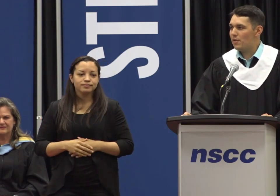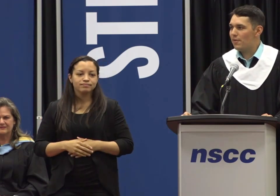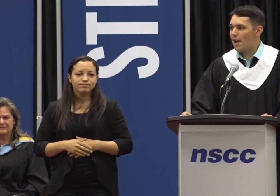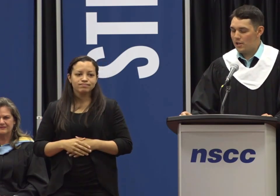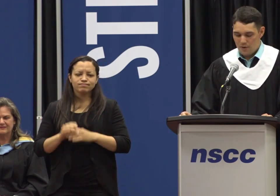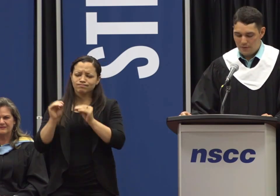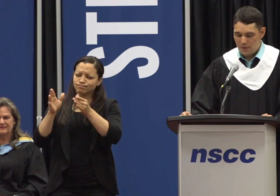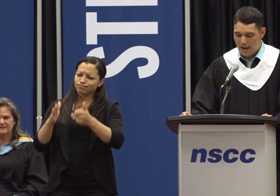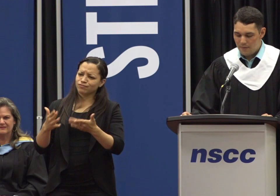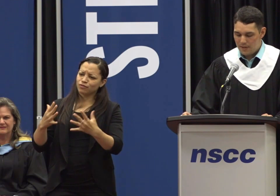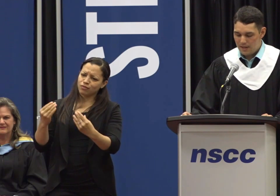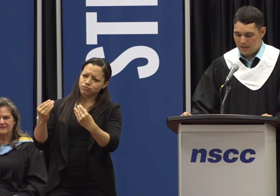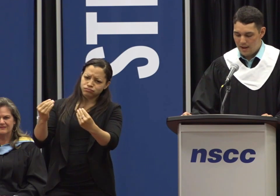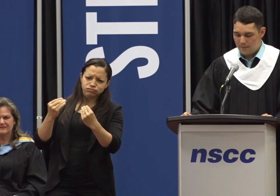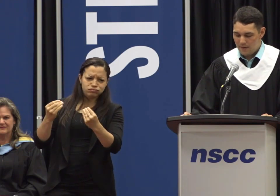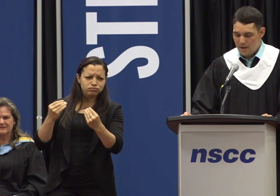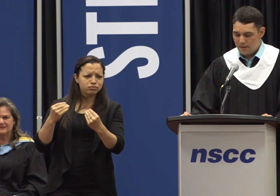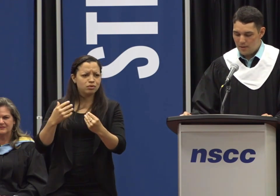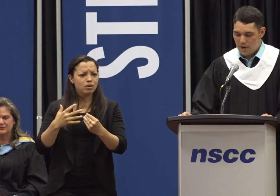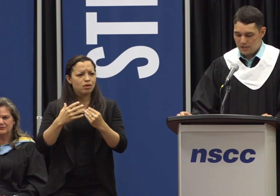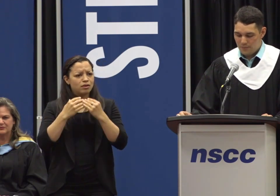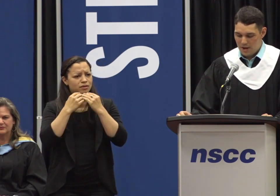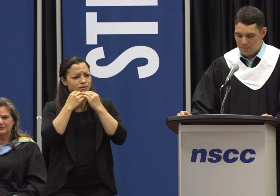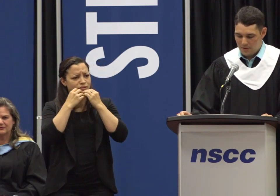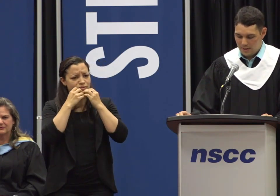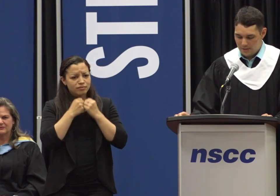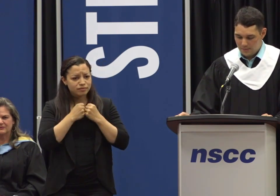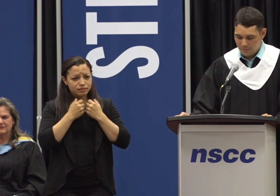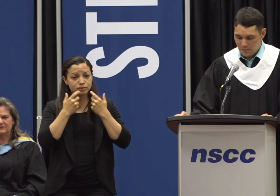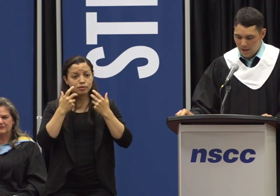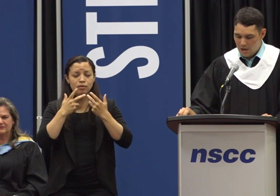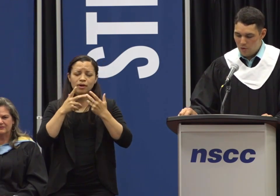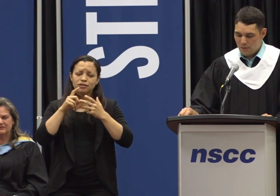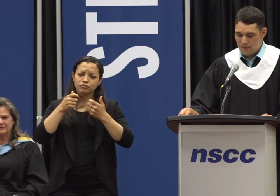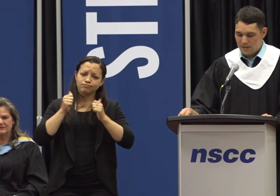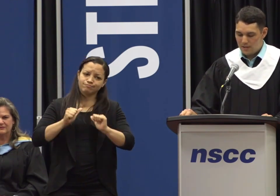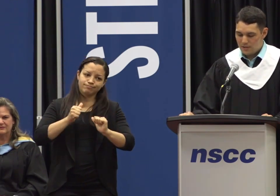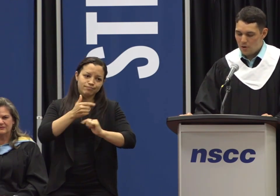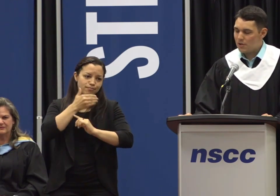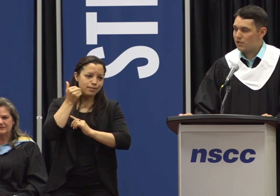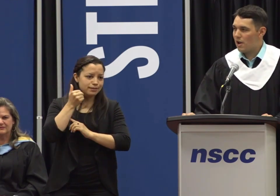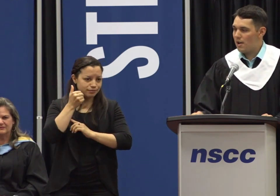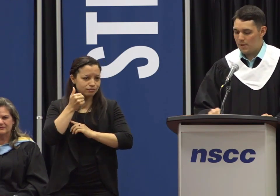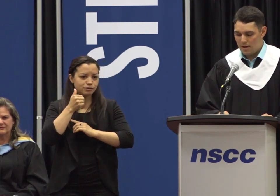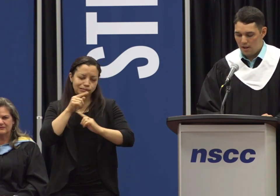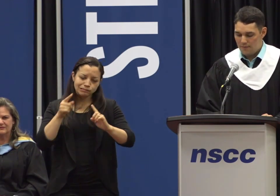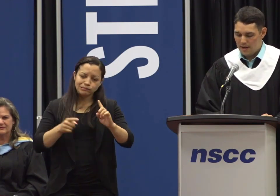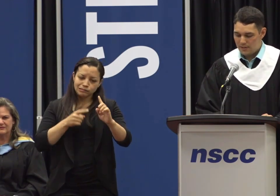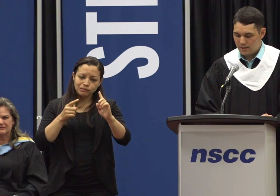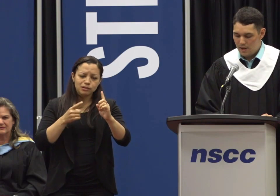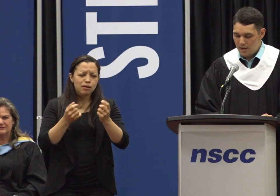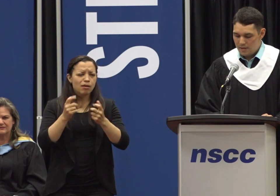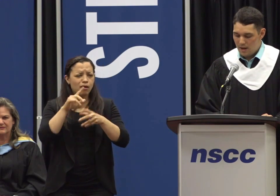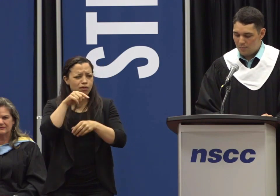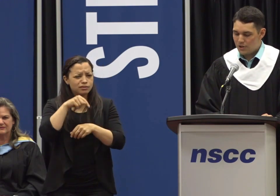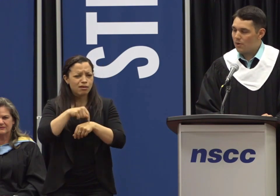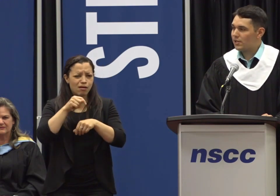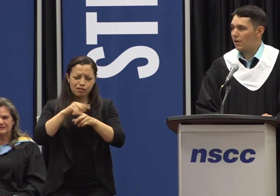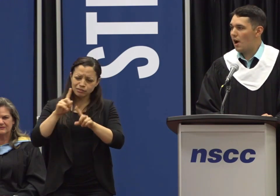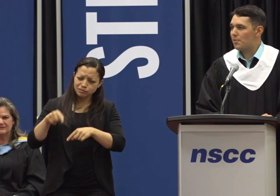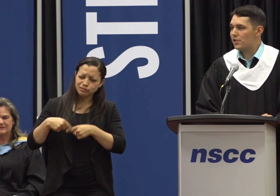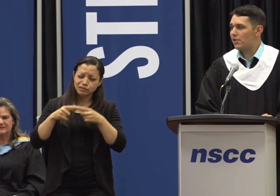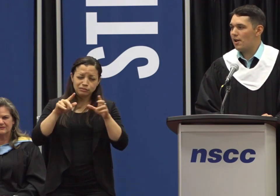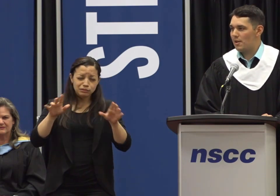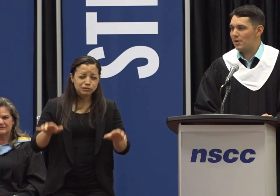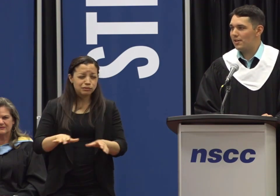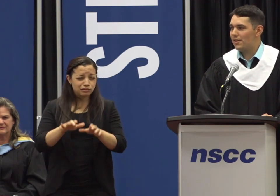have taught me the value of doing everything in life to the best of my abilities, and who have invested so much time in all of us to help show us